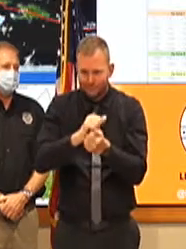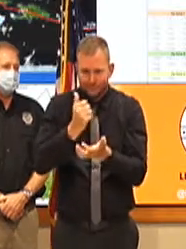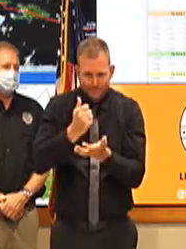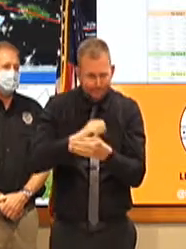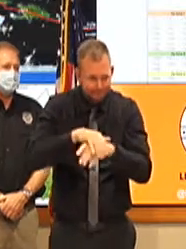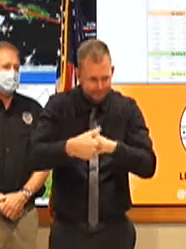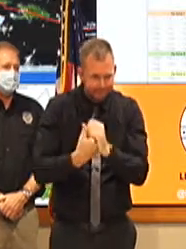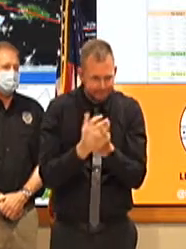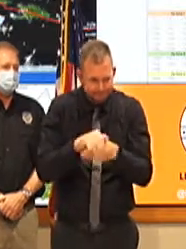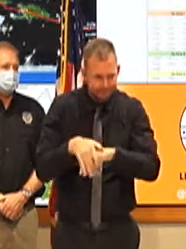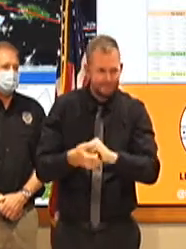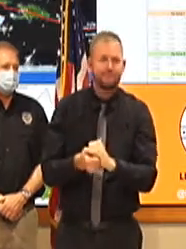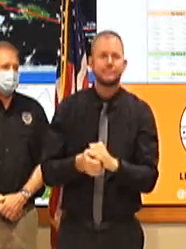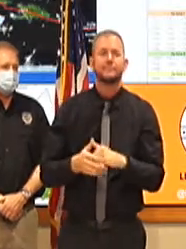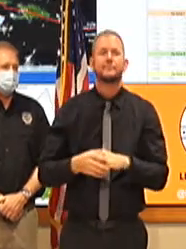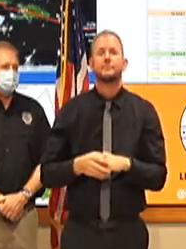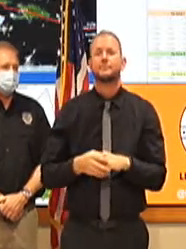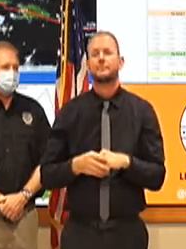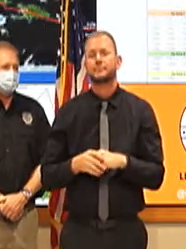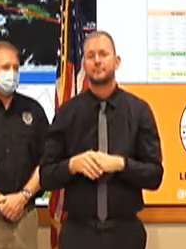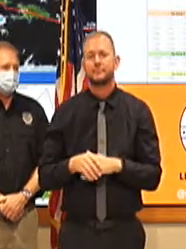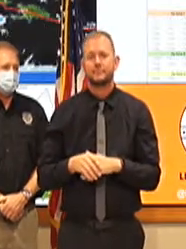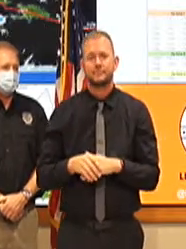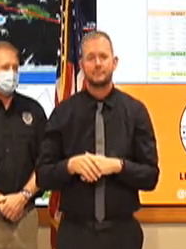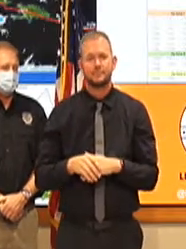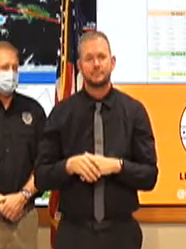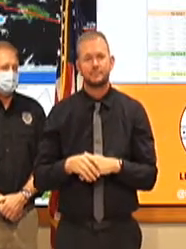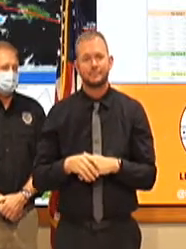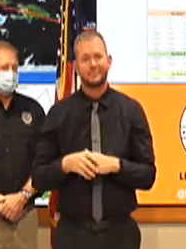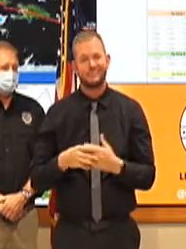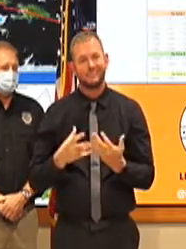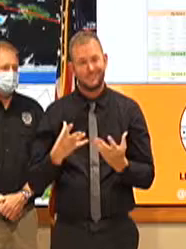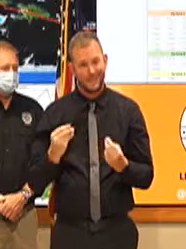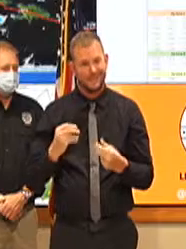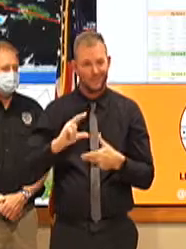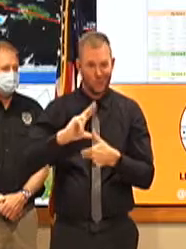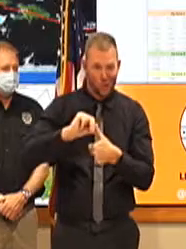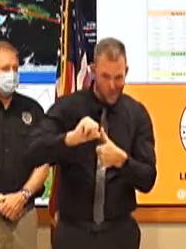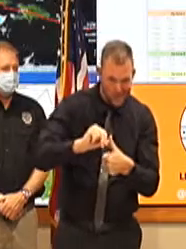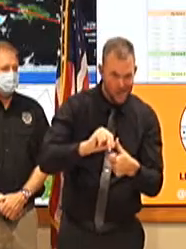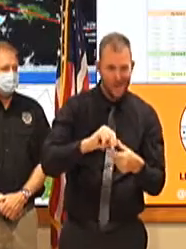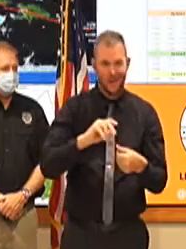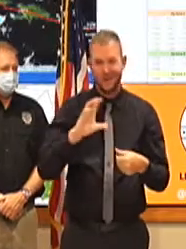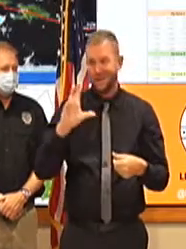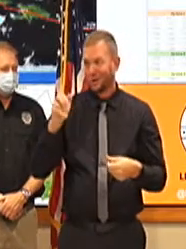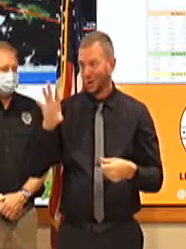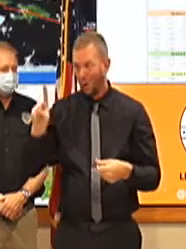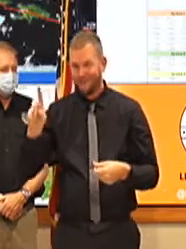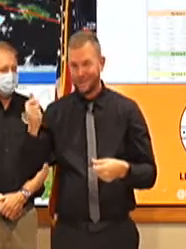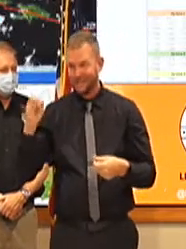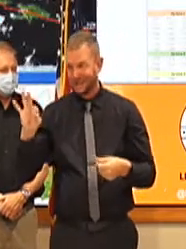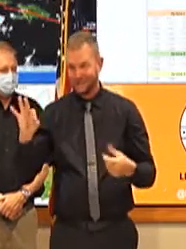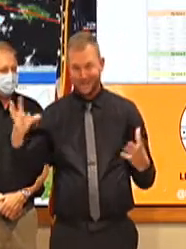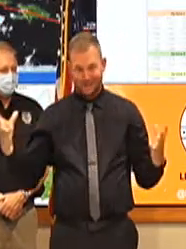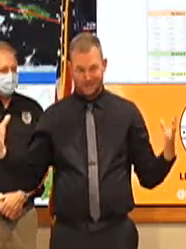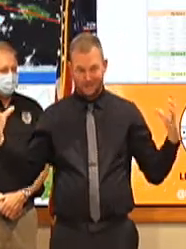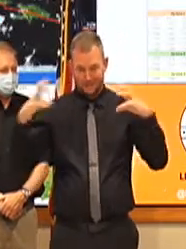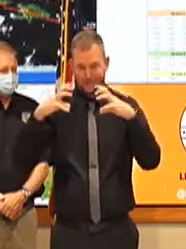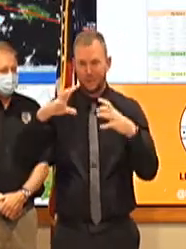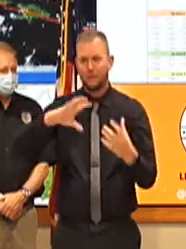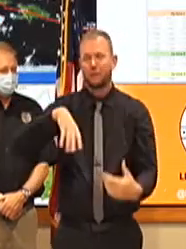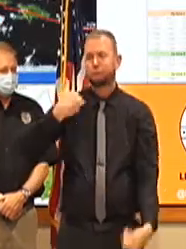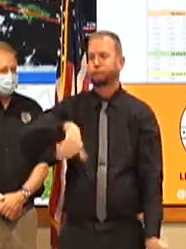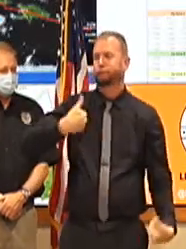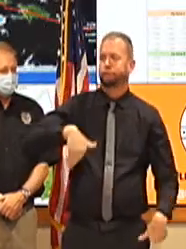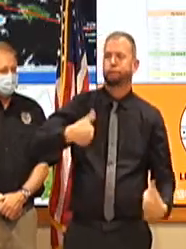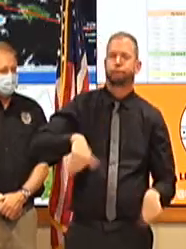still have to be mindful of COVID-19. So, Judge, let me thank you. Look forward to working with you